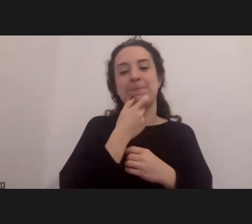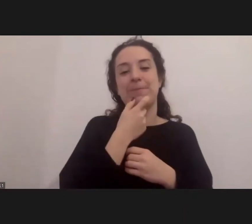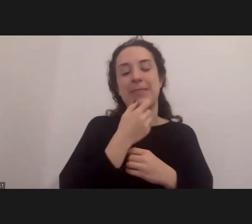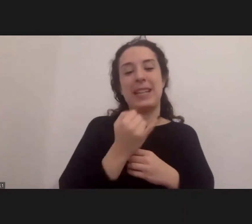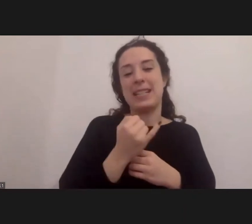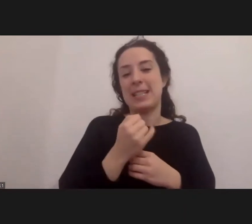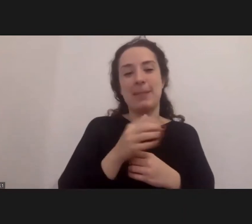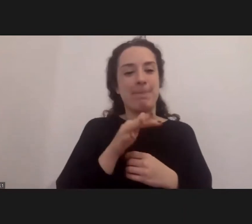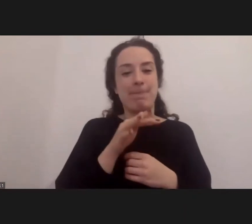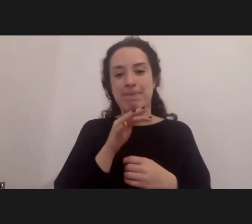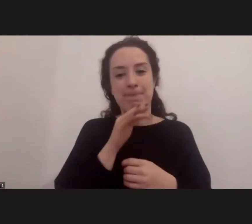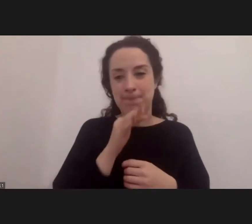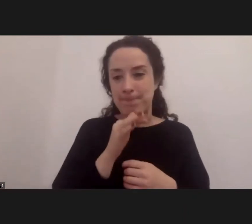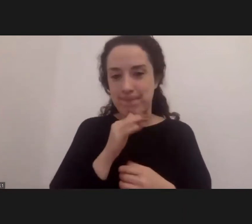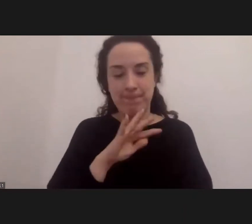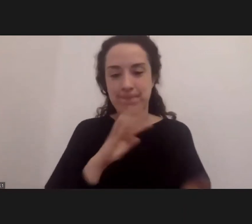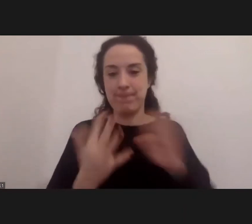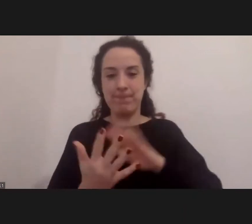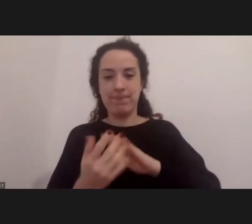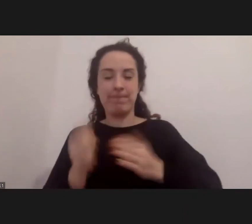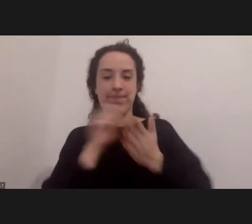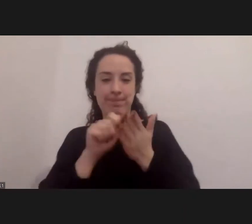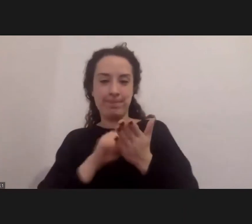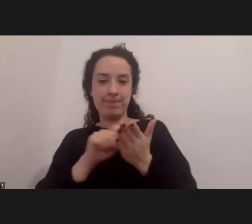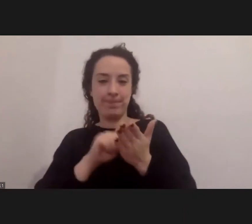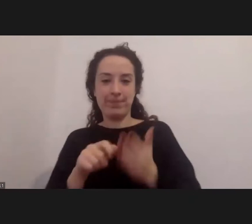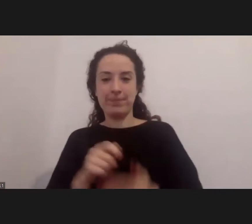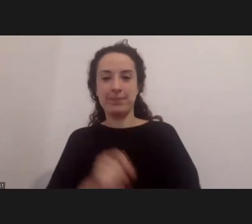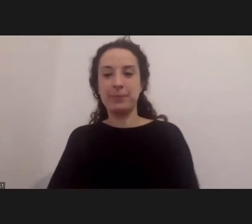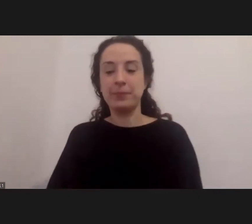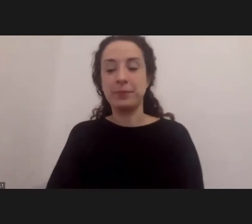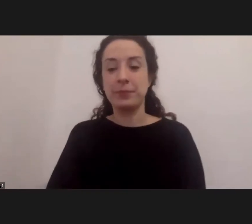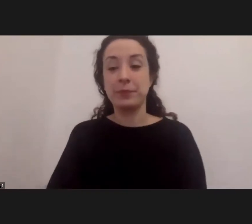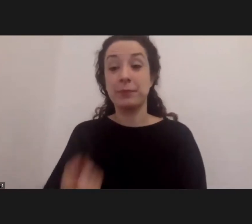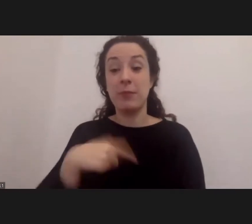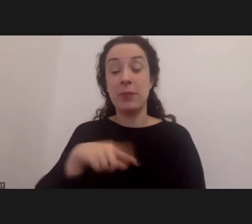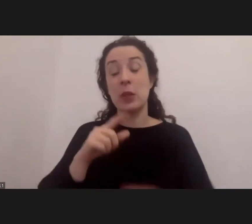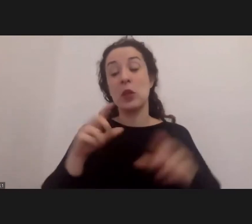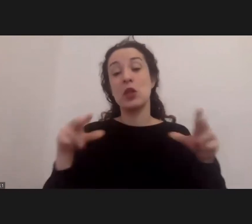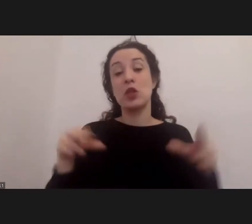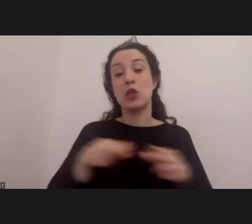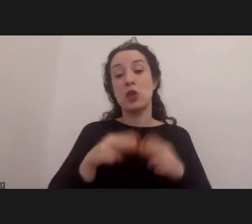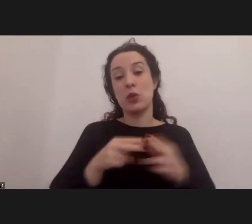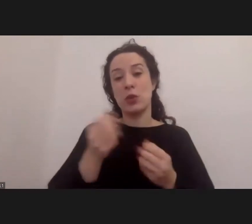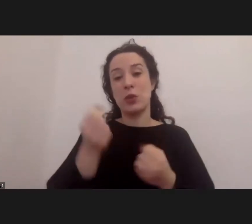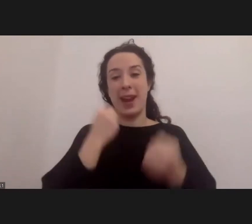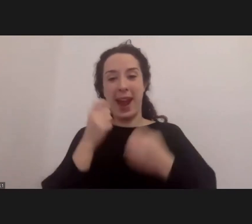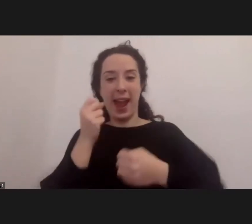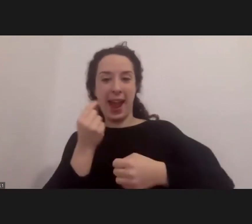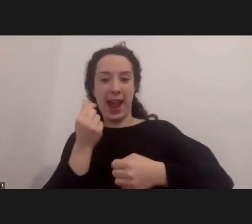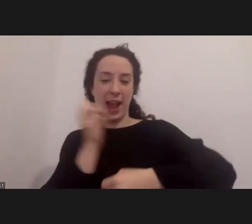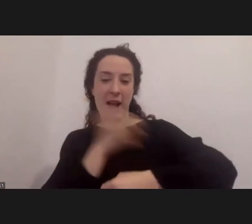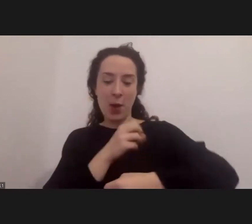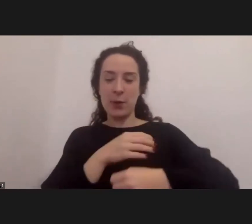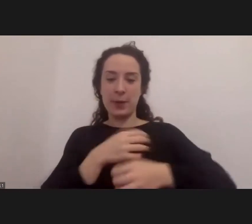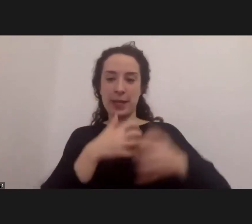So, having said that, it is possible to see how Social Economy Europe is engaged in promoting